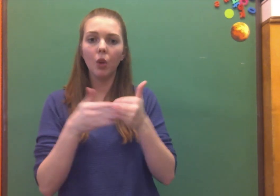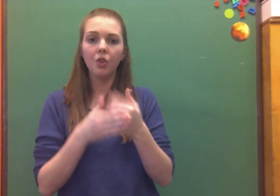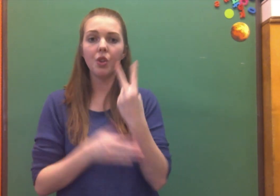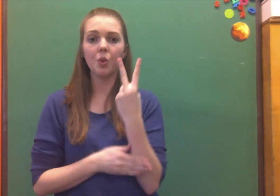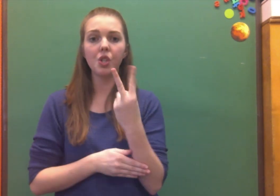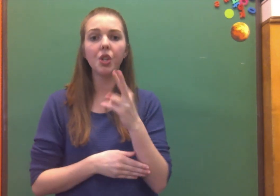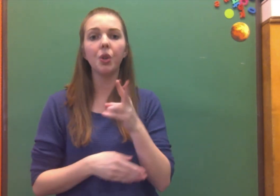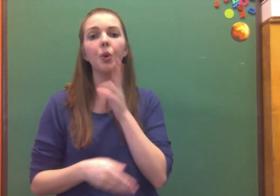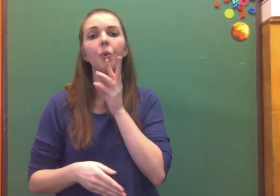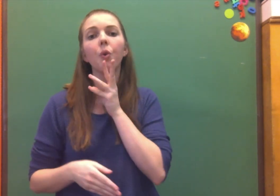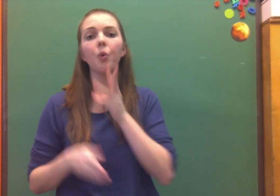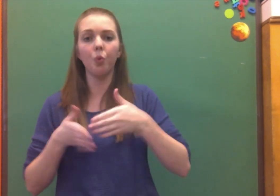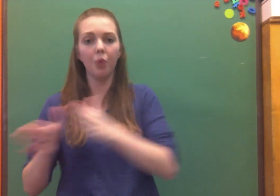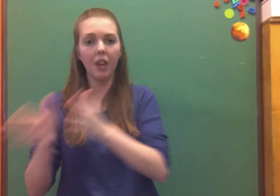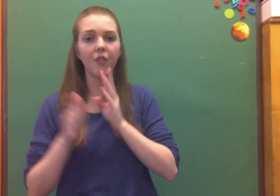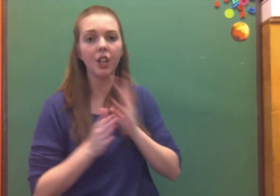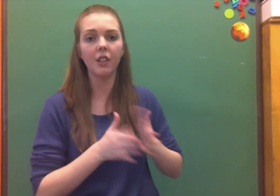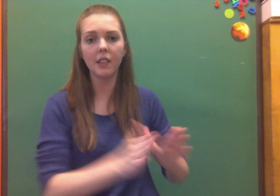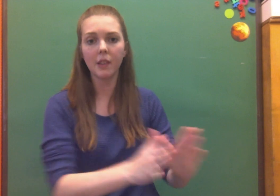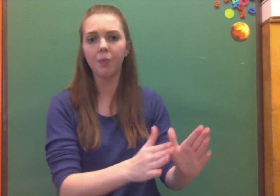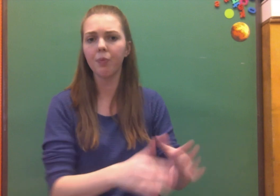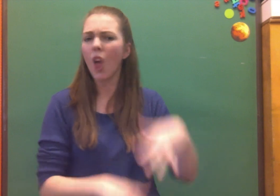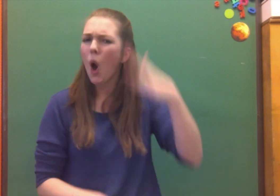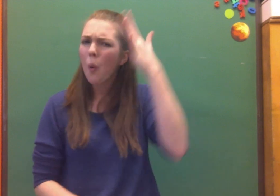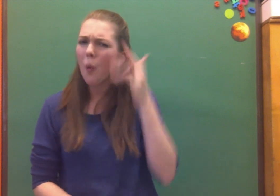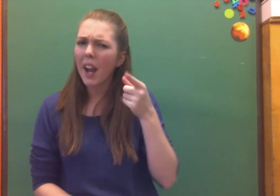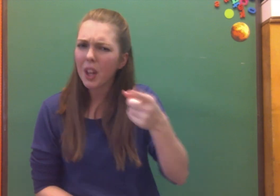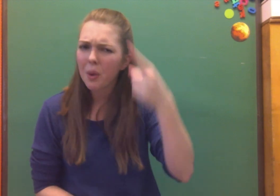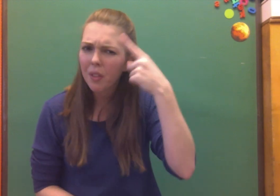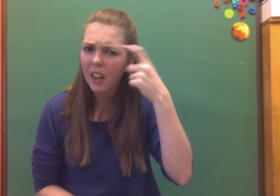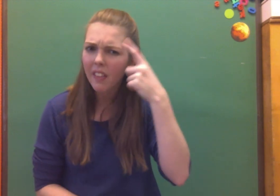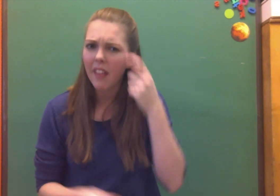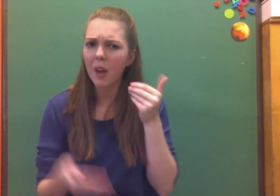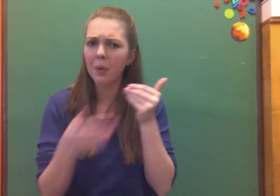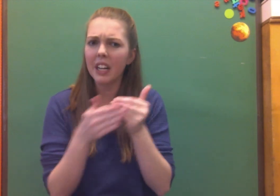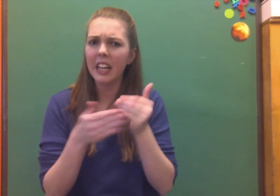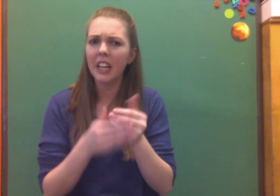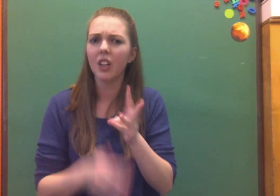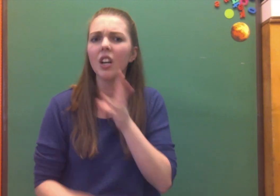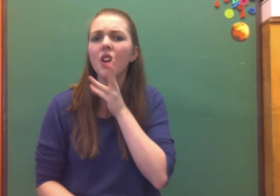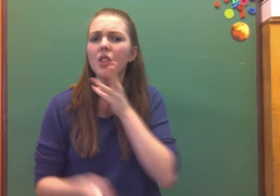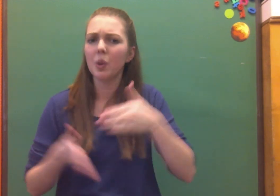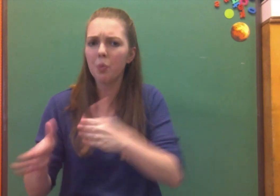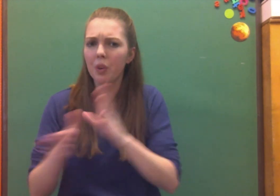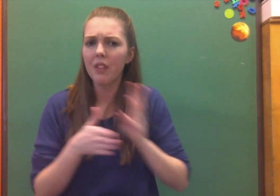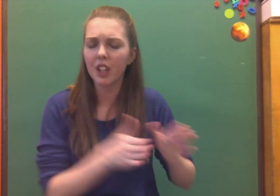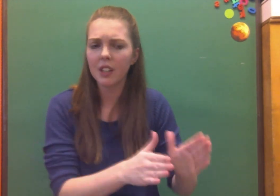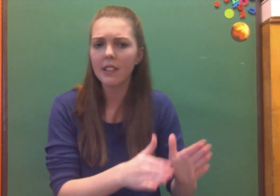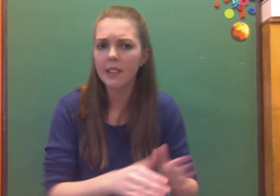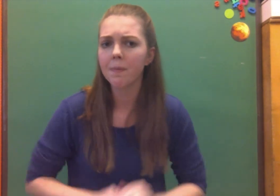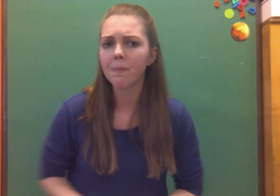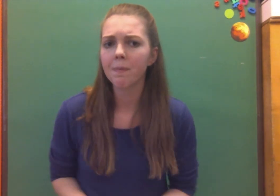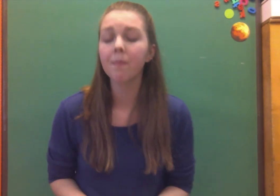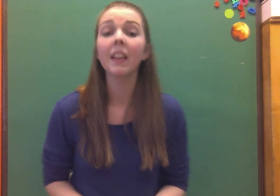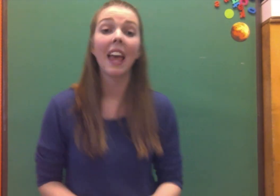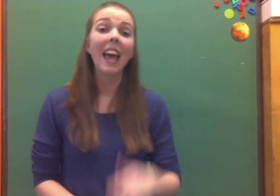to 2 rivers. Why do you think that they were near some rivers?